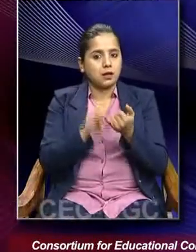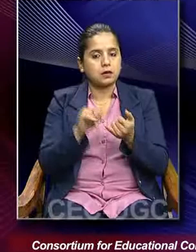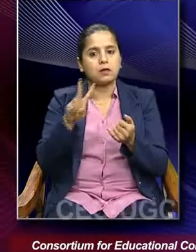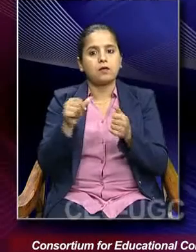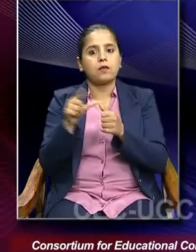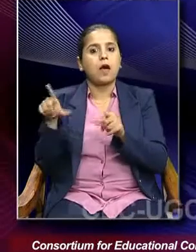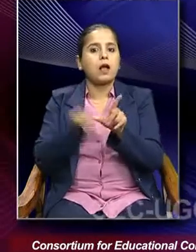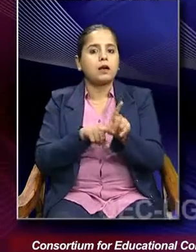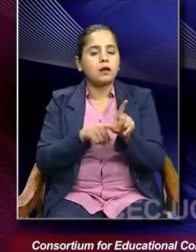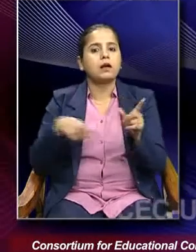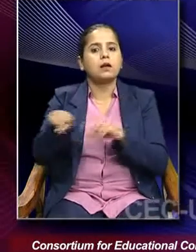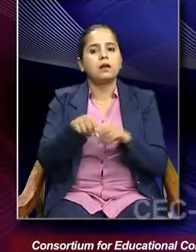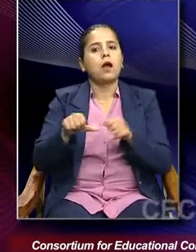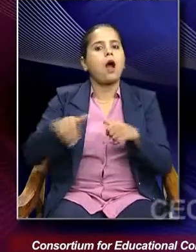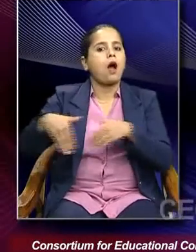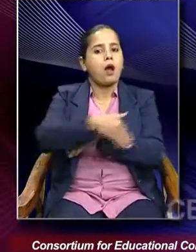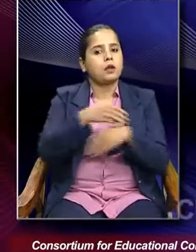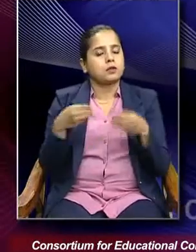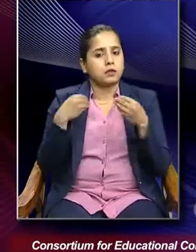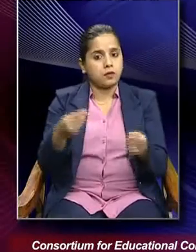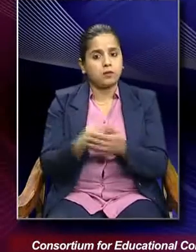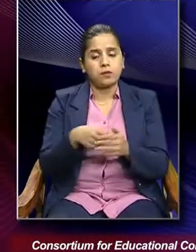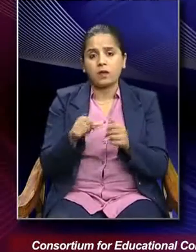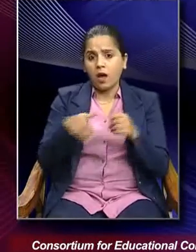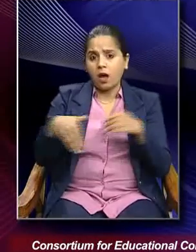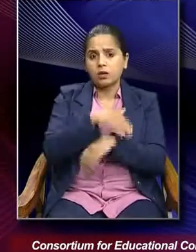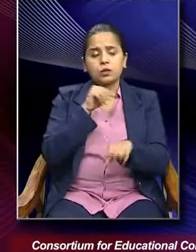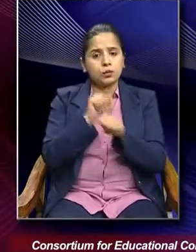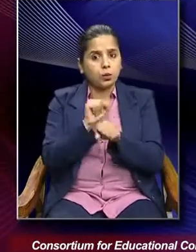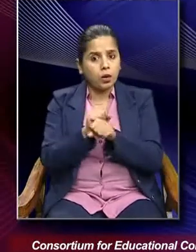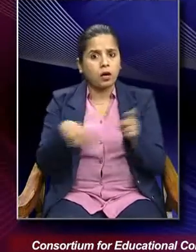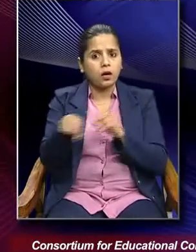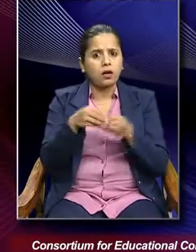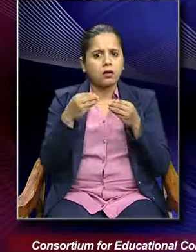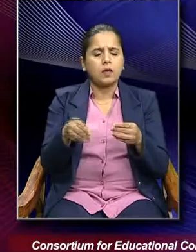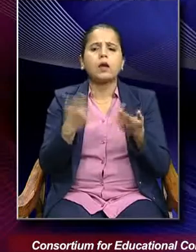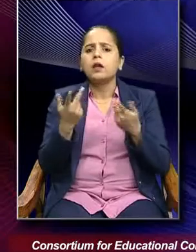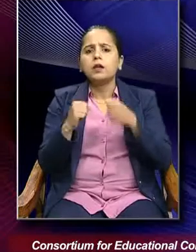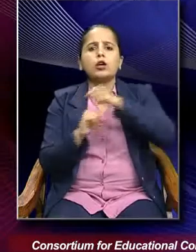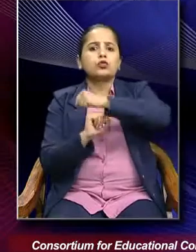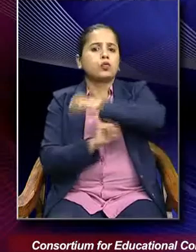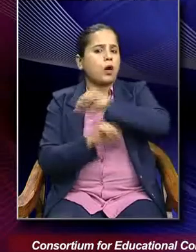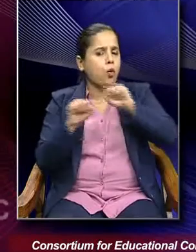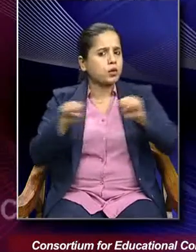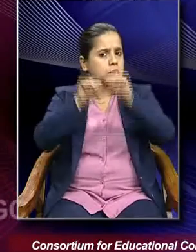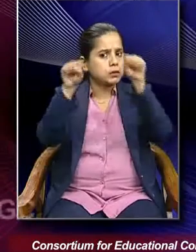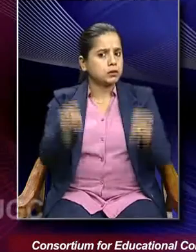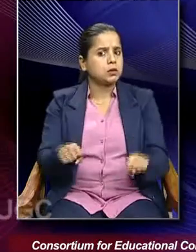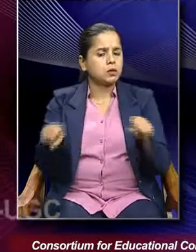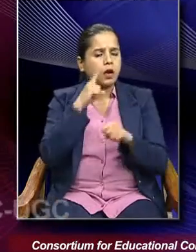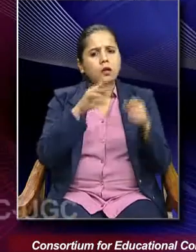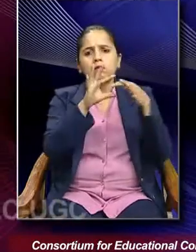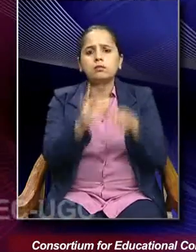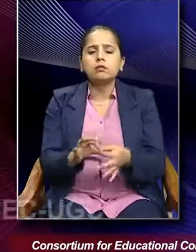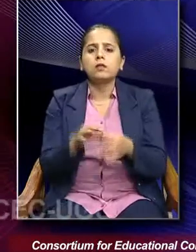Civilization architecture. So, architectural works in the form of structures are regarded